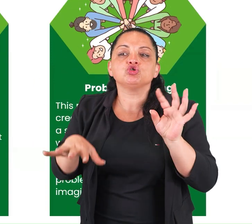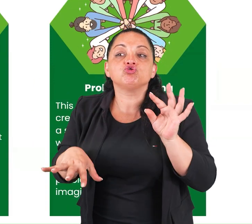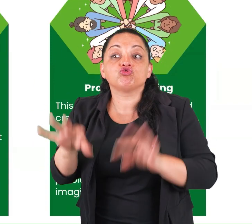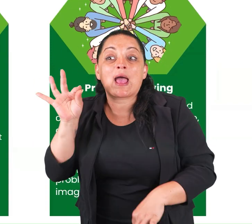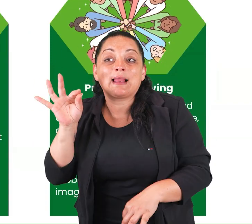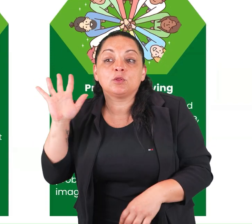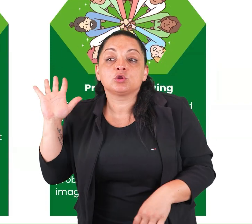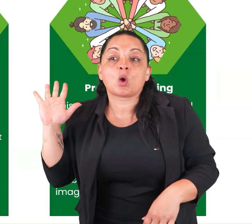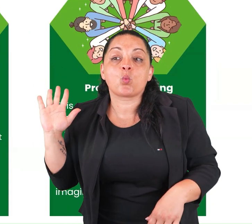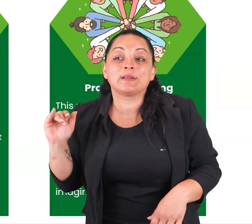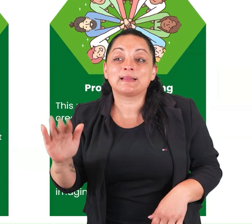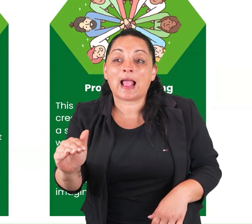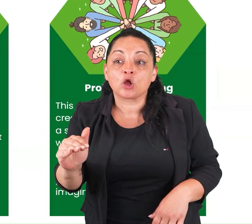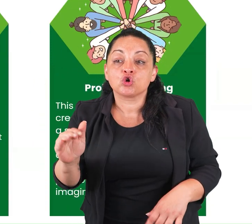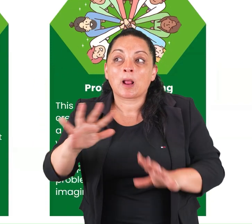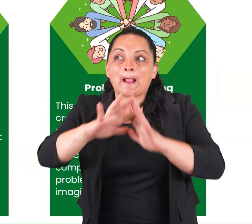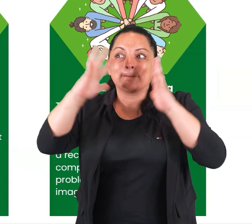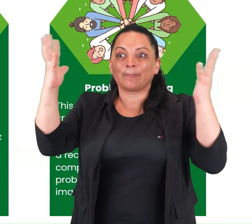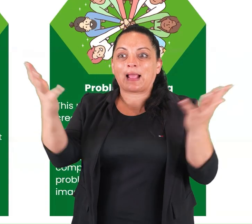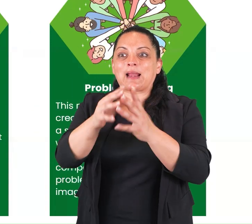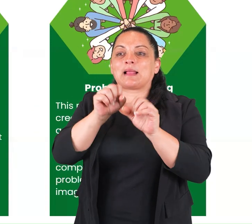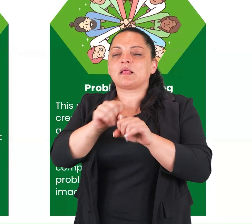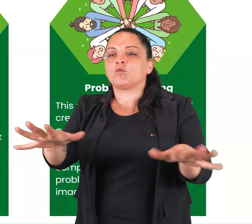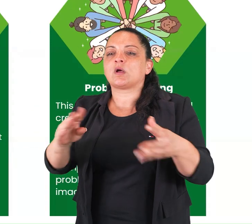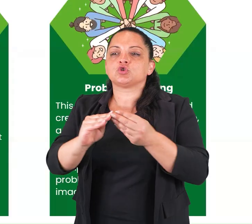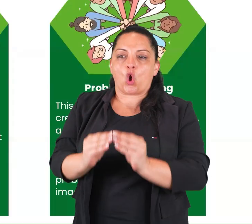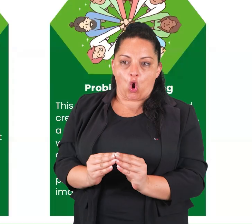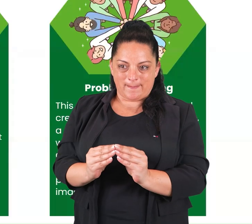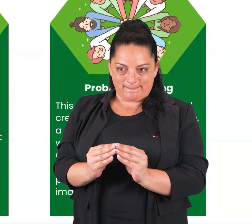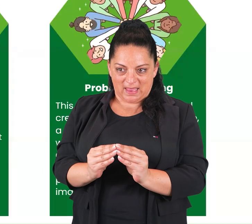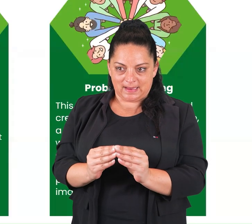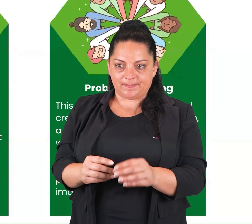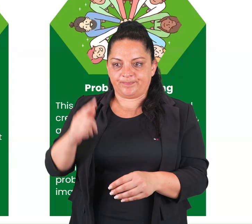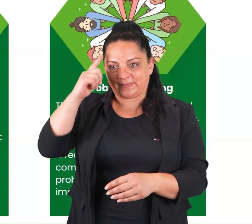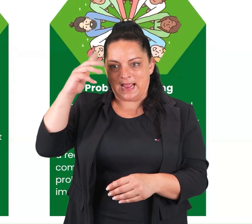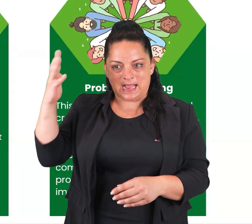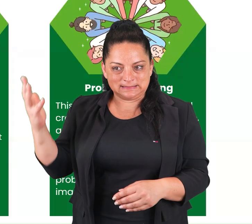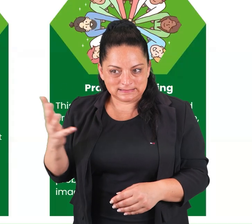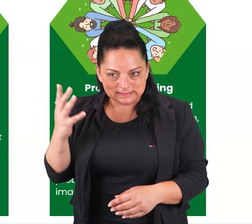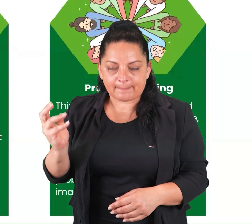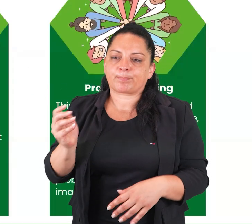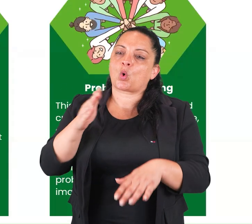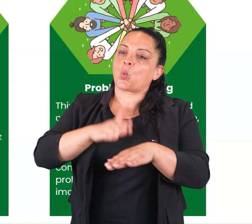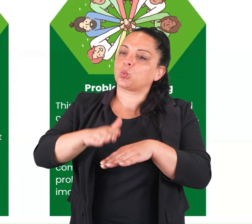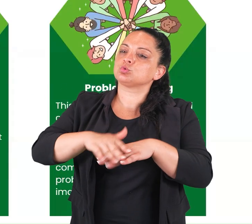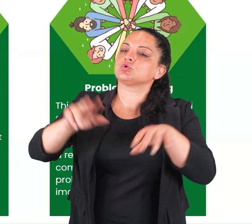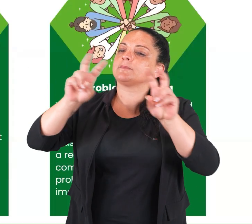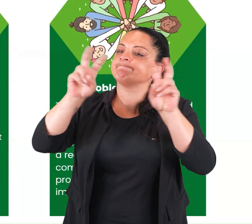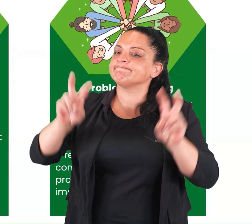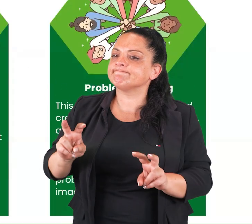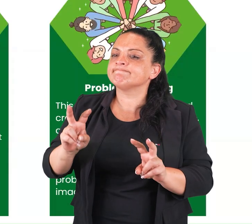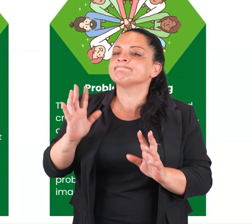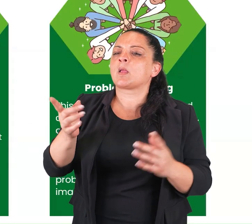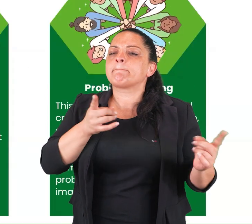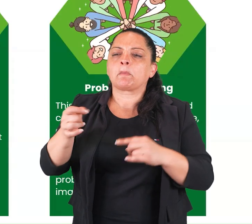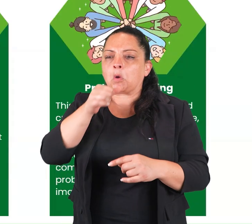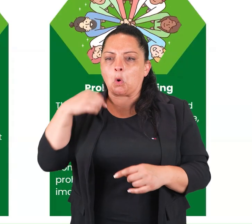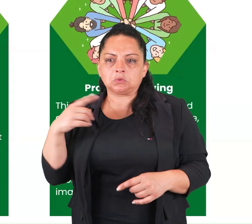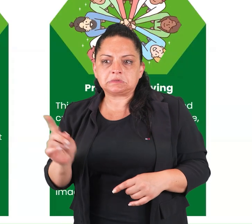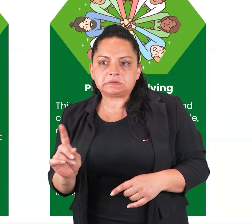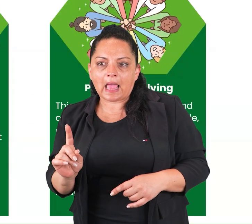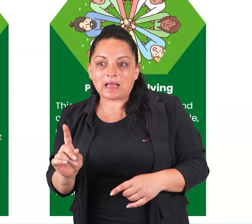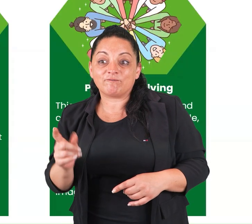means understanding how our daily choices affect our planet. For example, when we